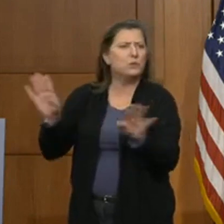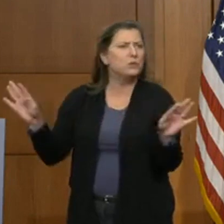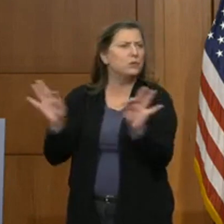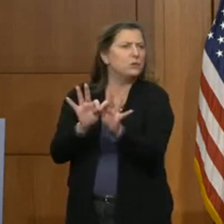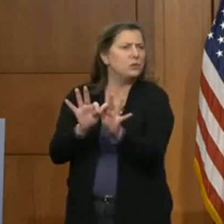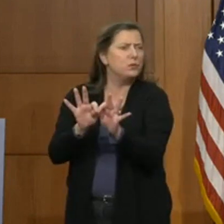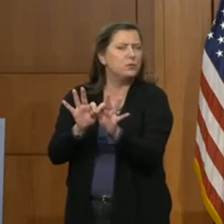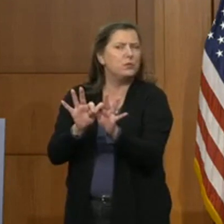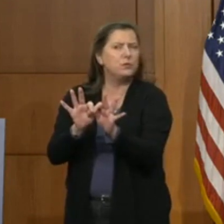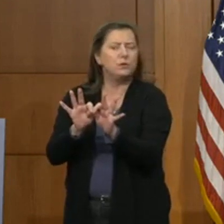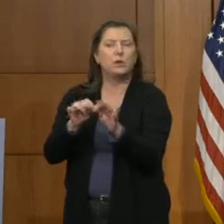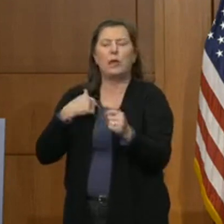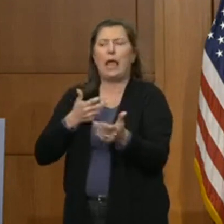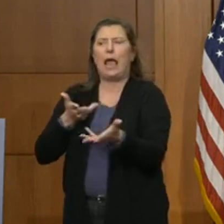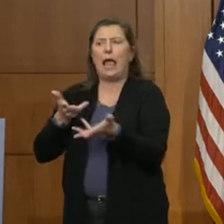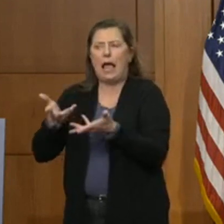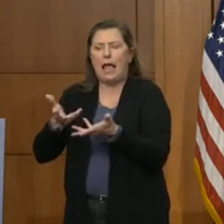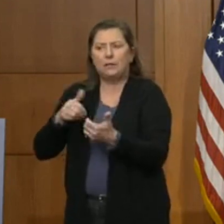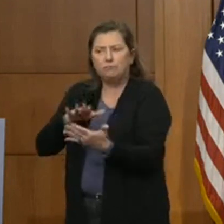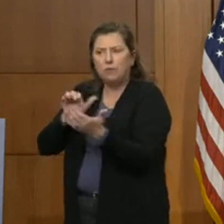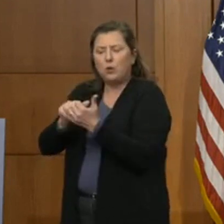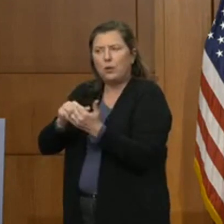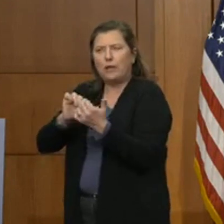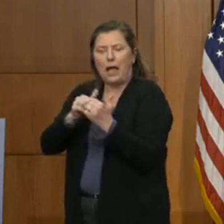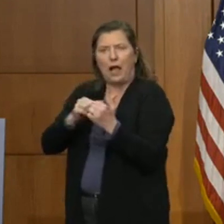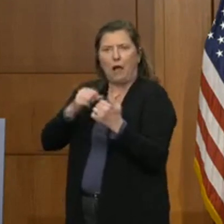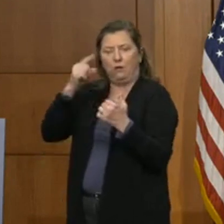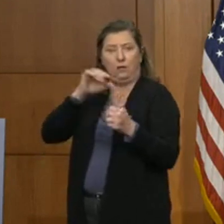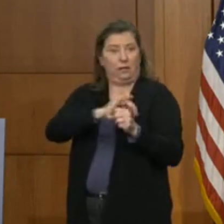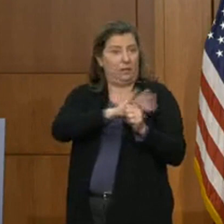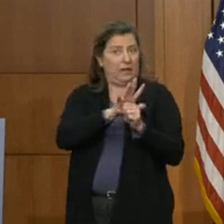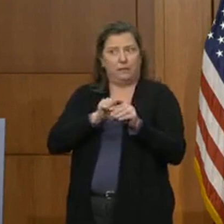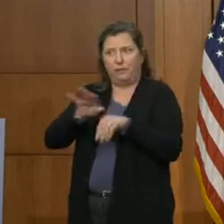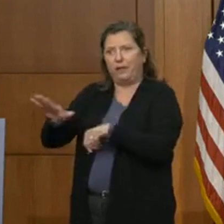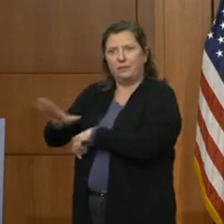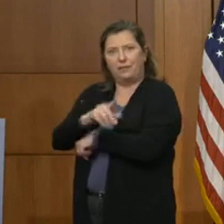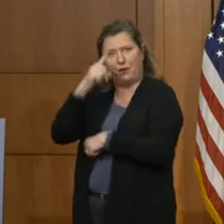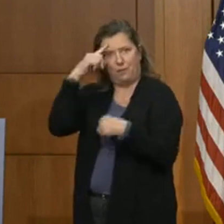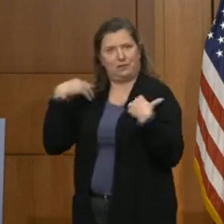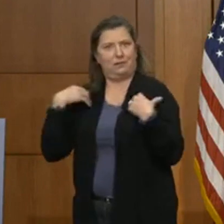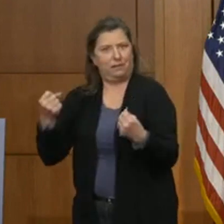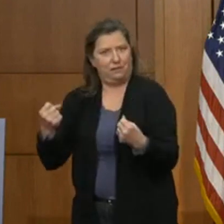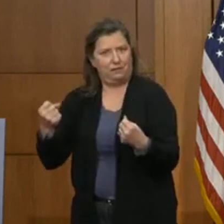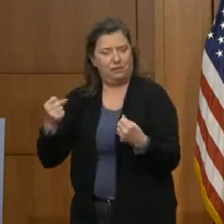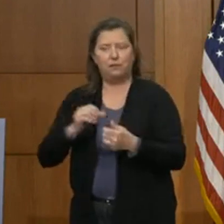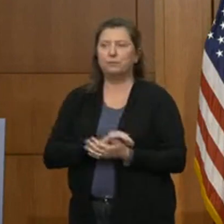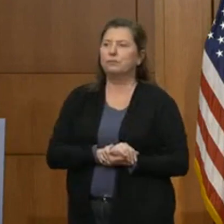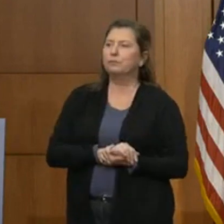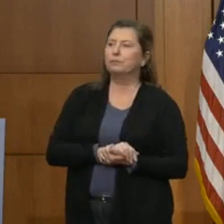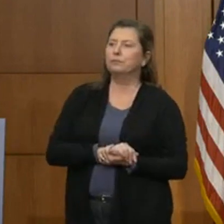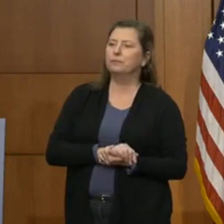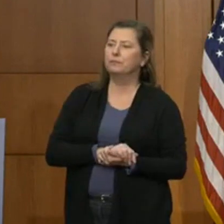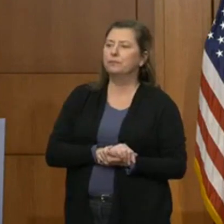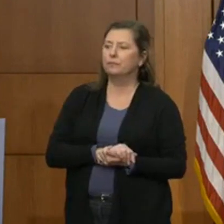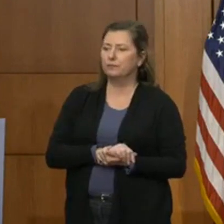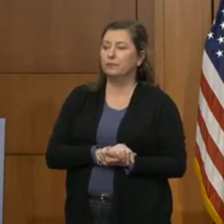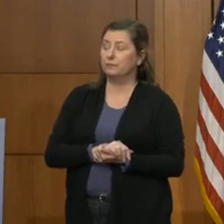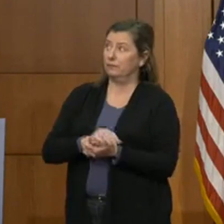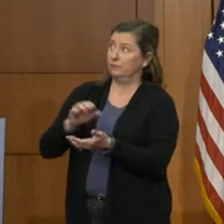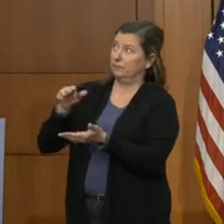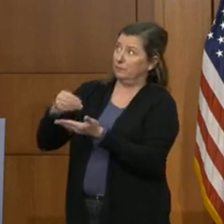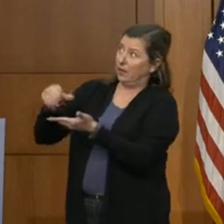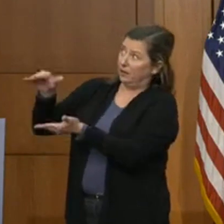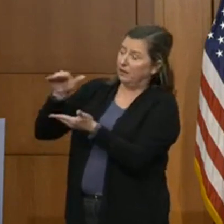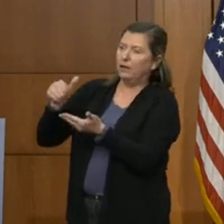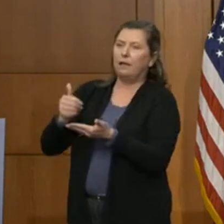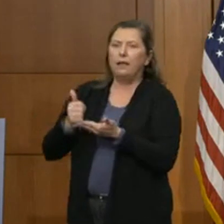as we battle the mental health impacts of this pandemic. It will also help provide medication-assisted treatment